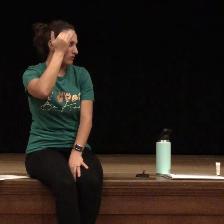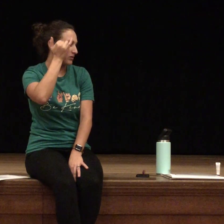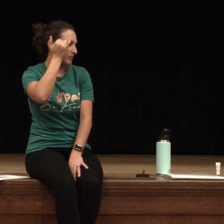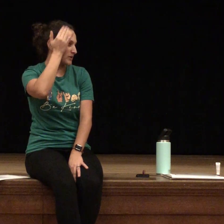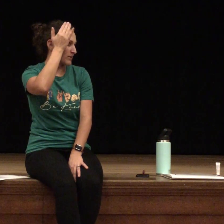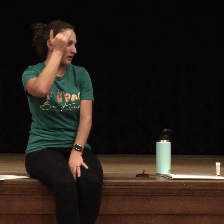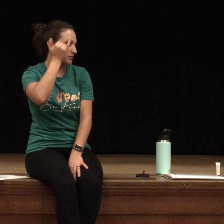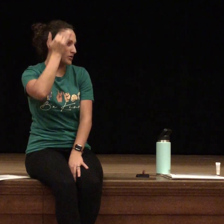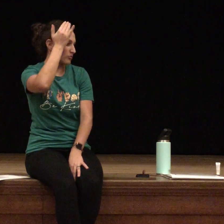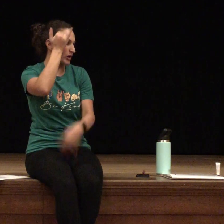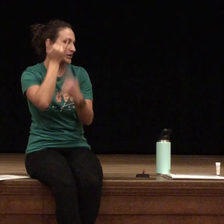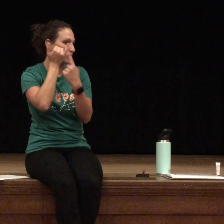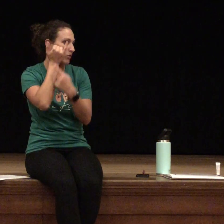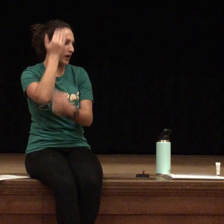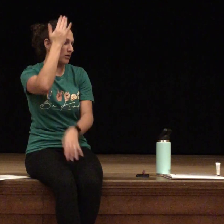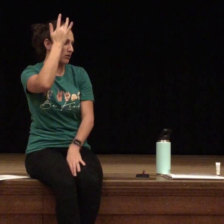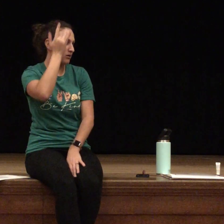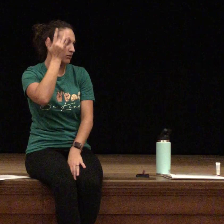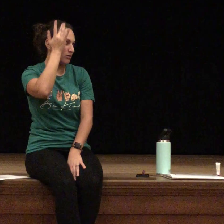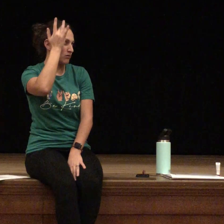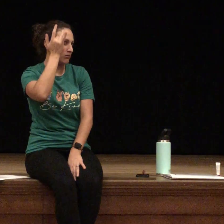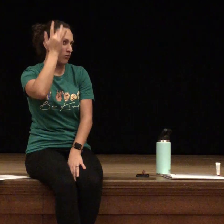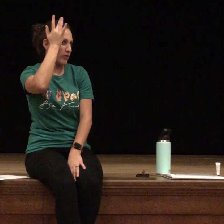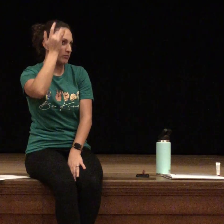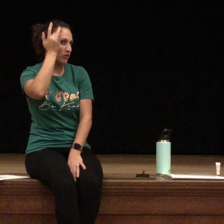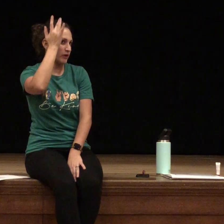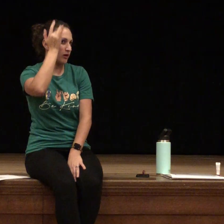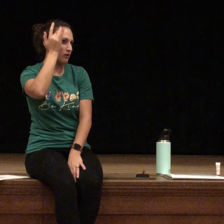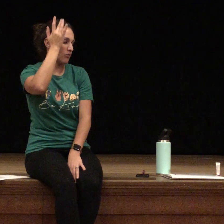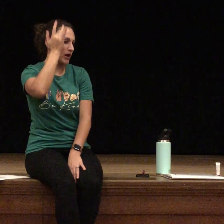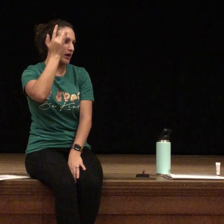Yep, doesn't matter. So you can bring it into a Y or that middle finger. Why,